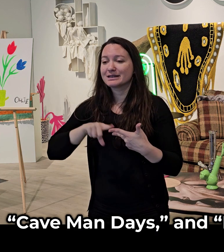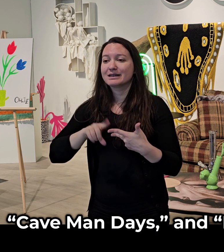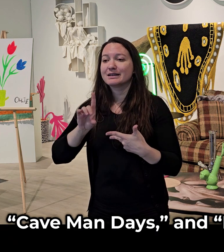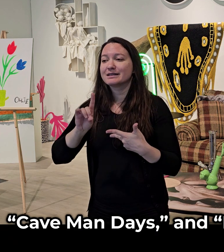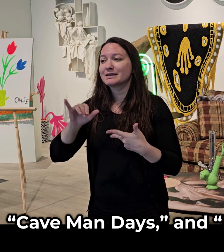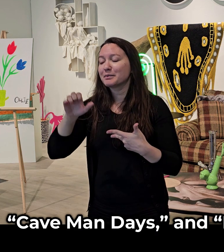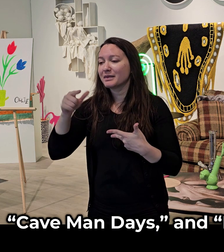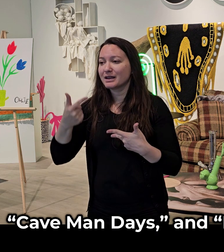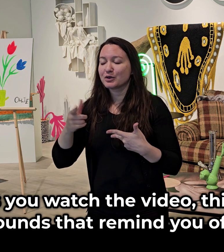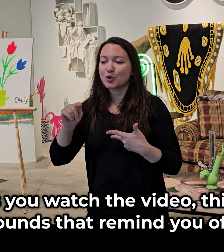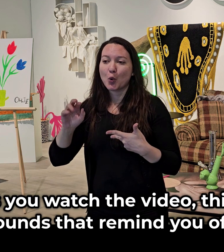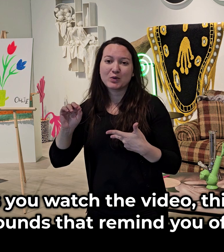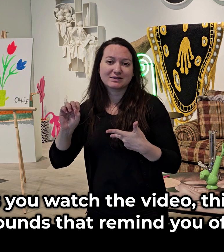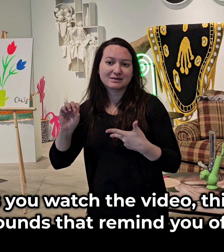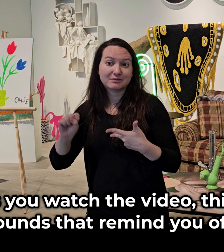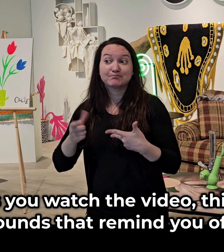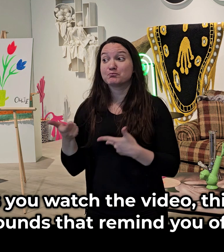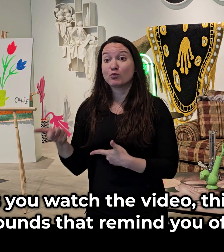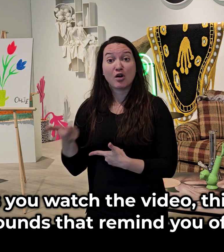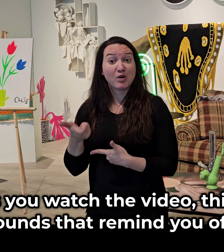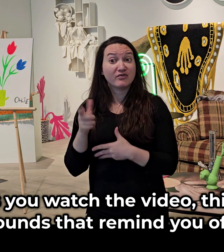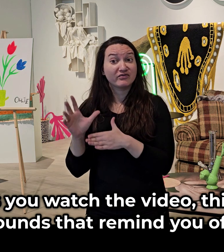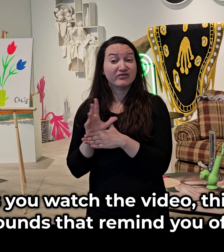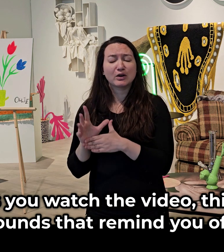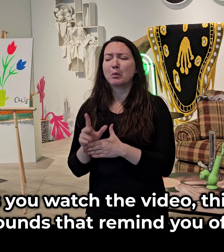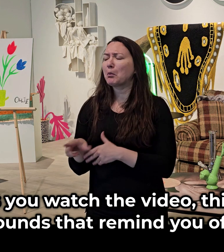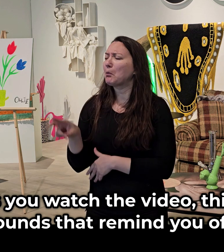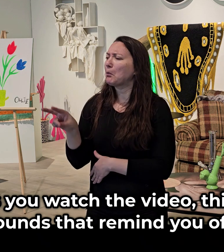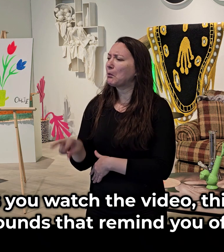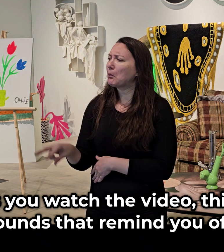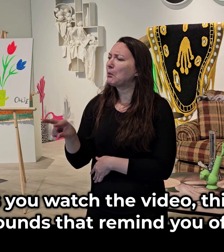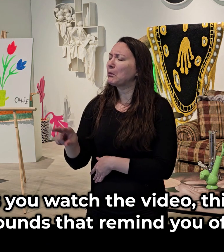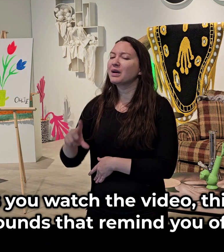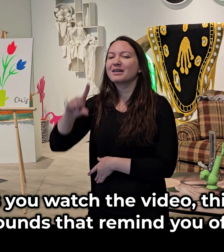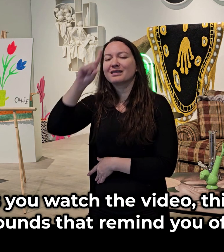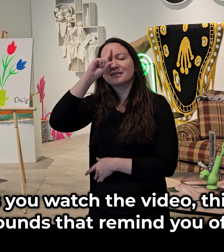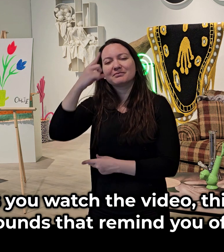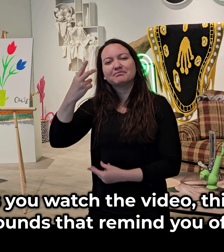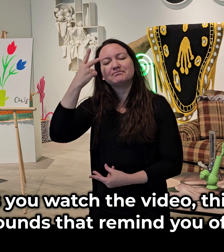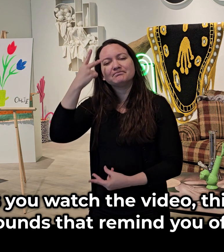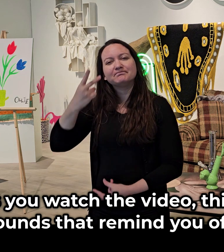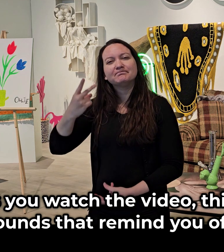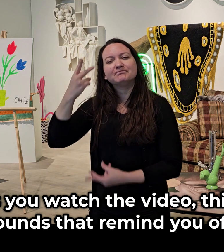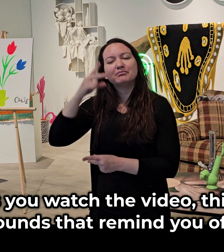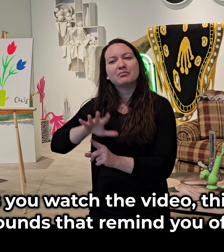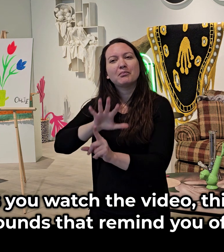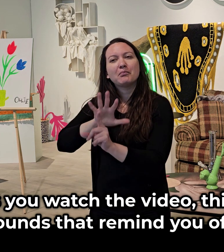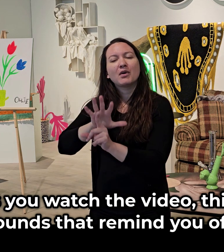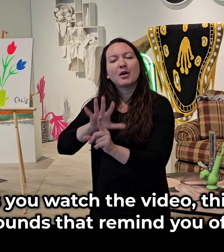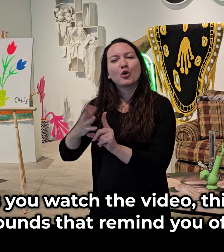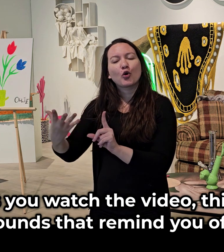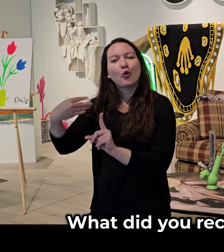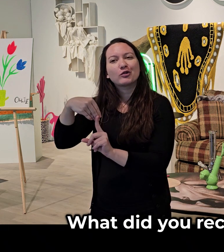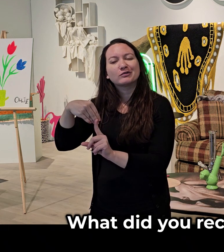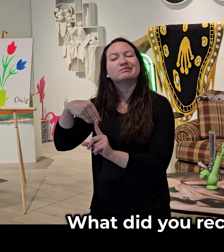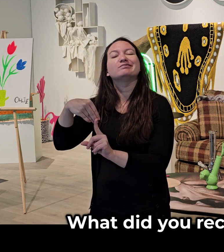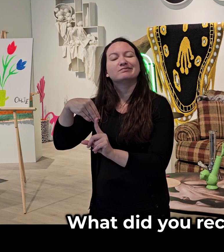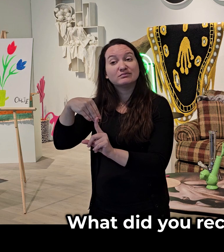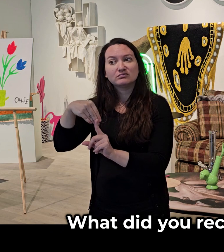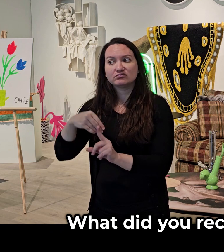Toes. As you watch the videos, think of images and sounds that remind you of popular culture. What did you